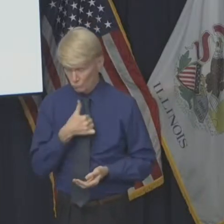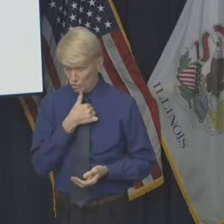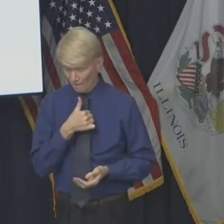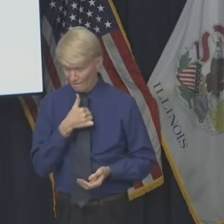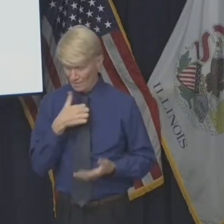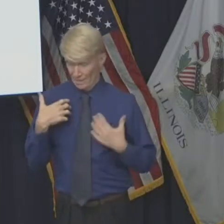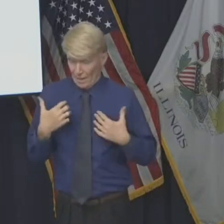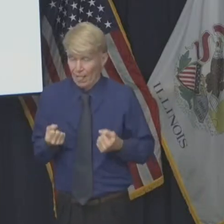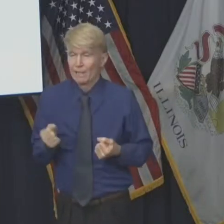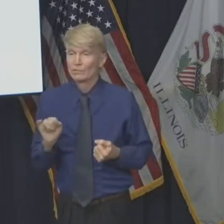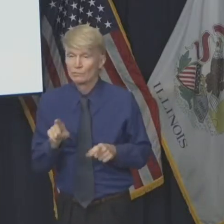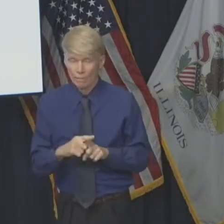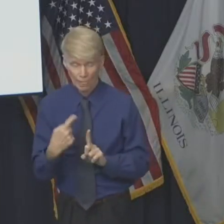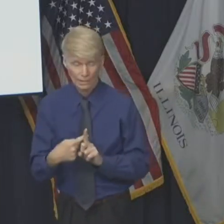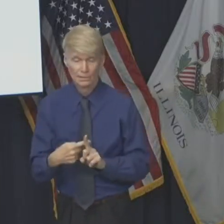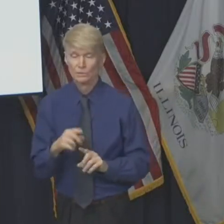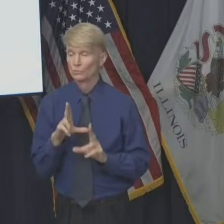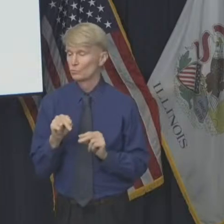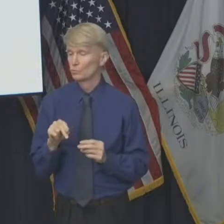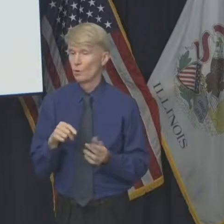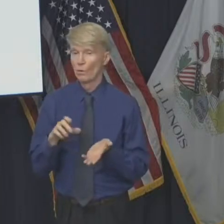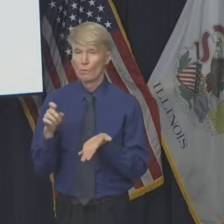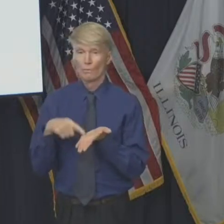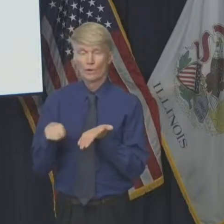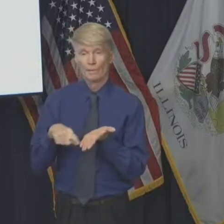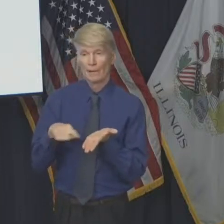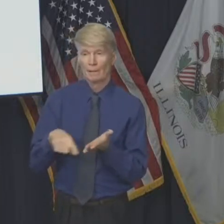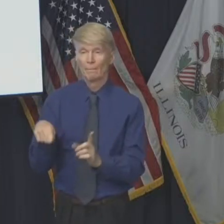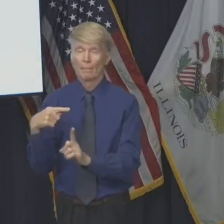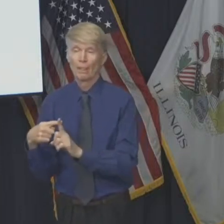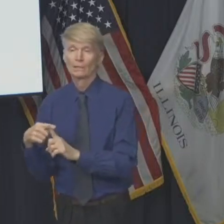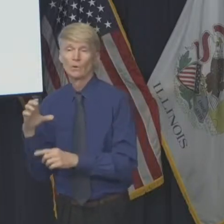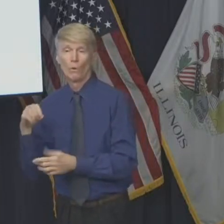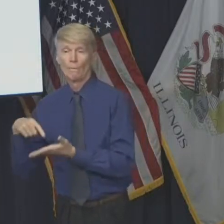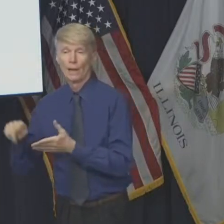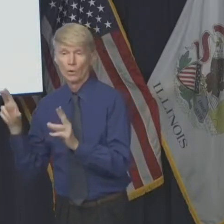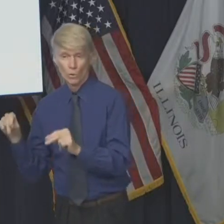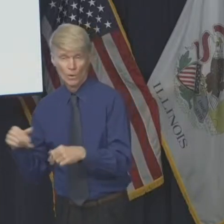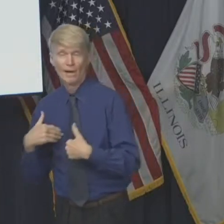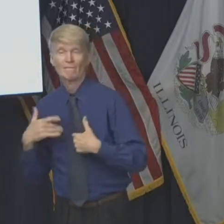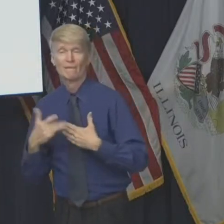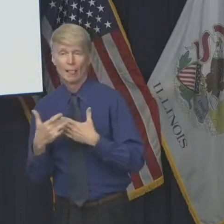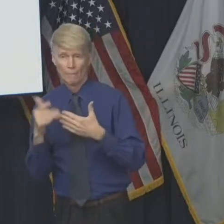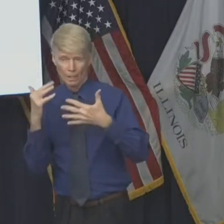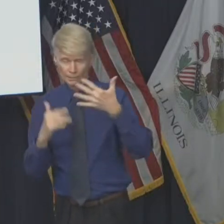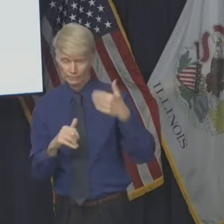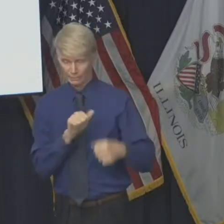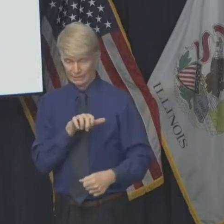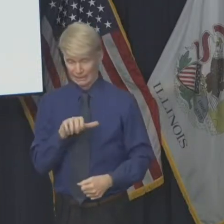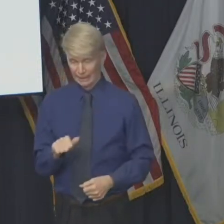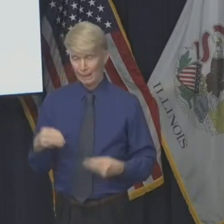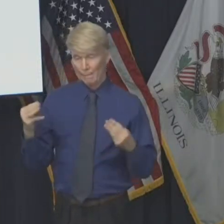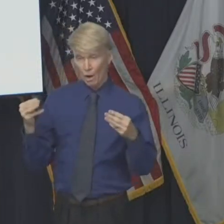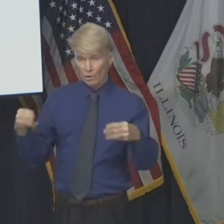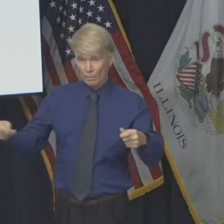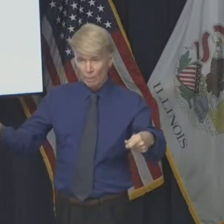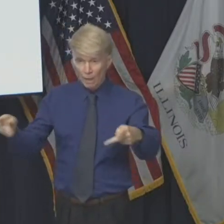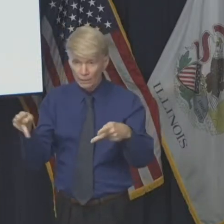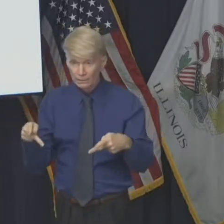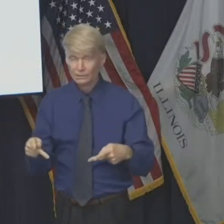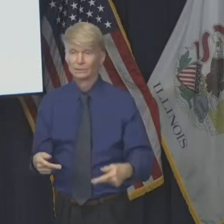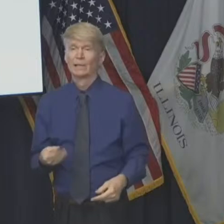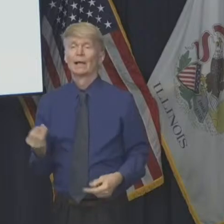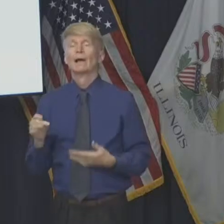no premiums or copays are available too. ACA Marketplace and Medicaid health plans cover